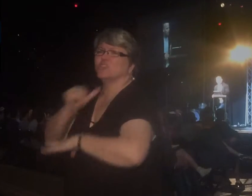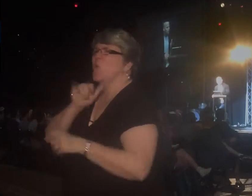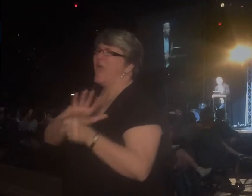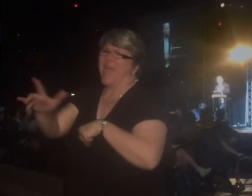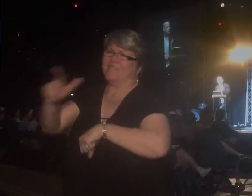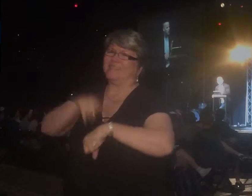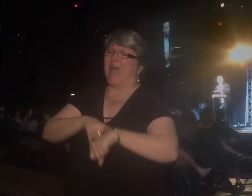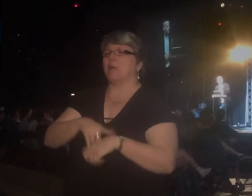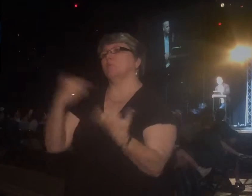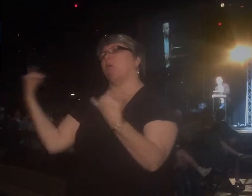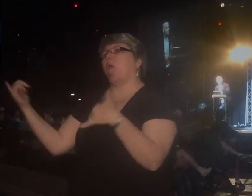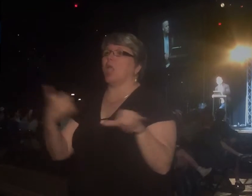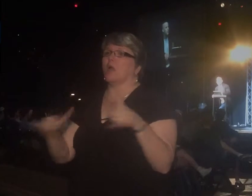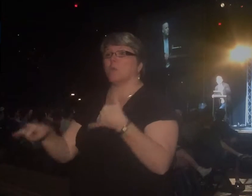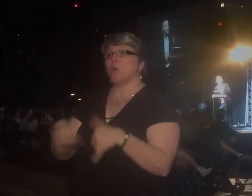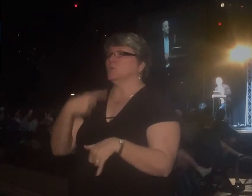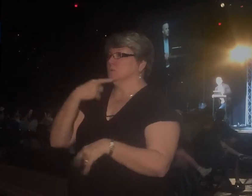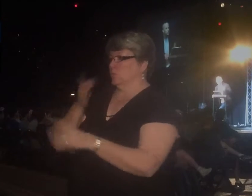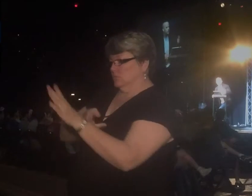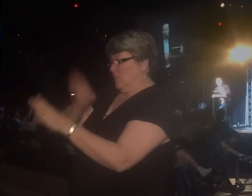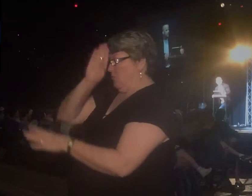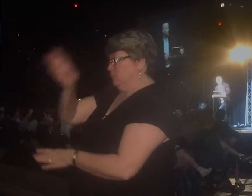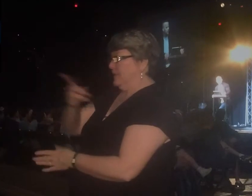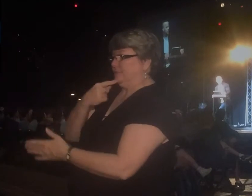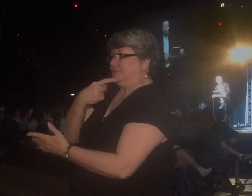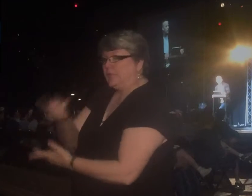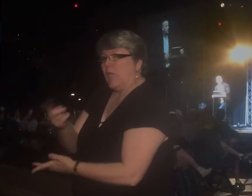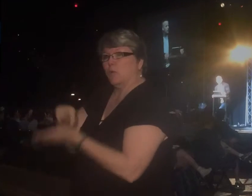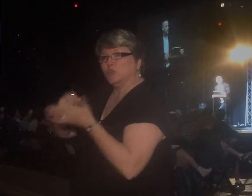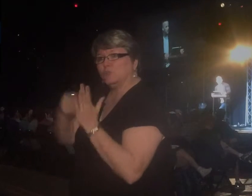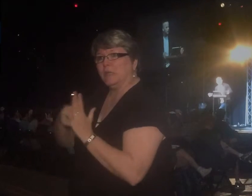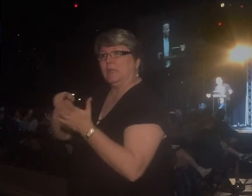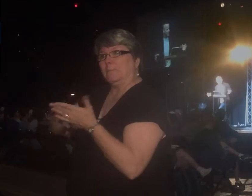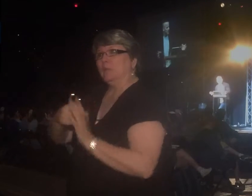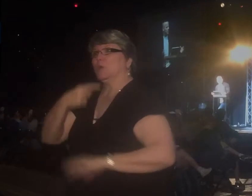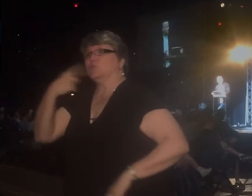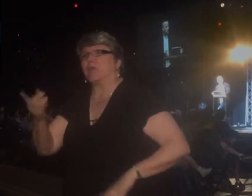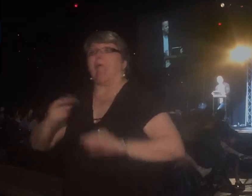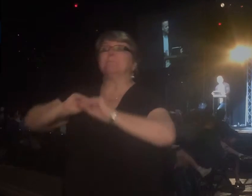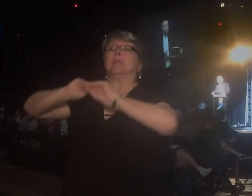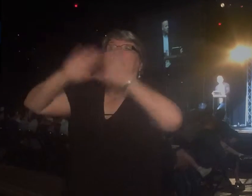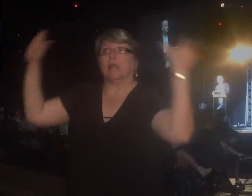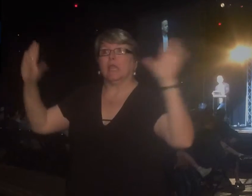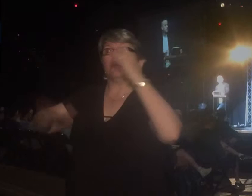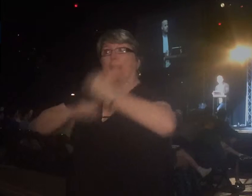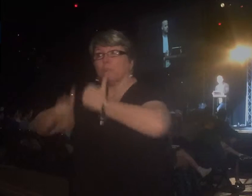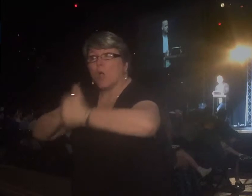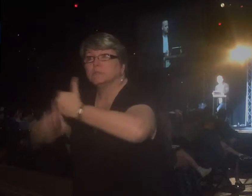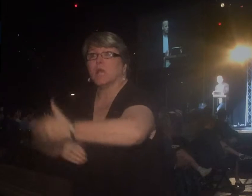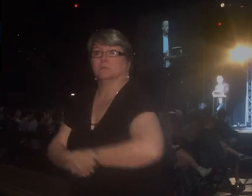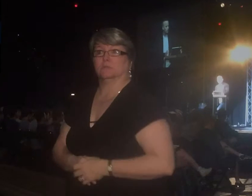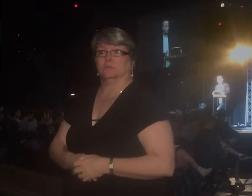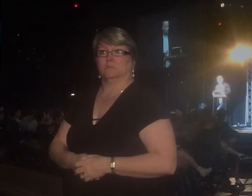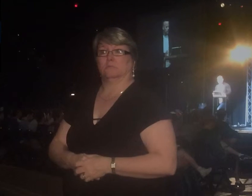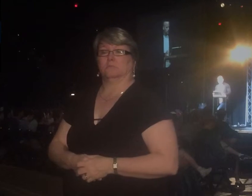we have. We don't have time to mess around. So say what you mean and mean what you say, right? And be clear about the process.